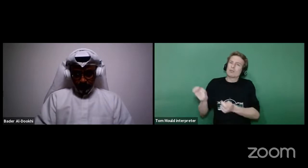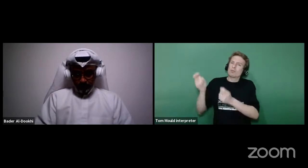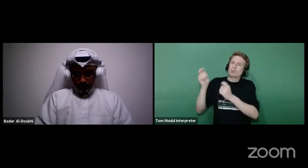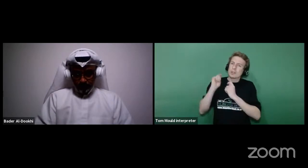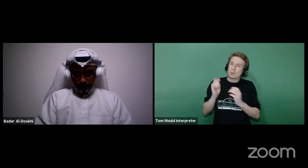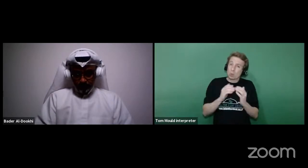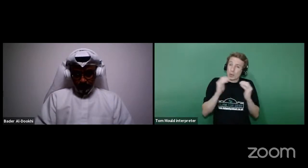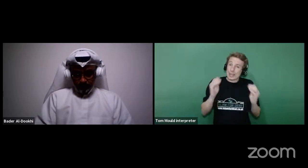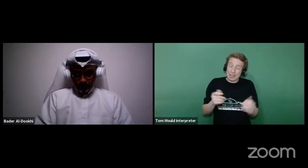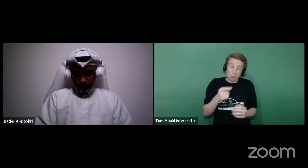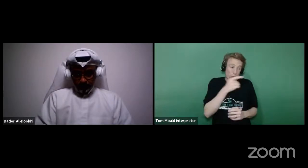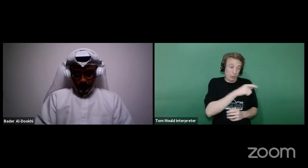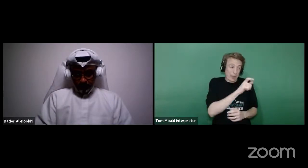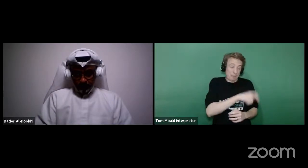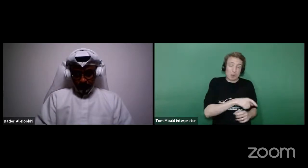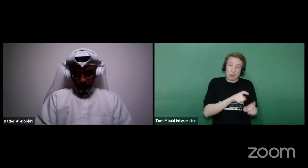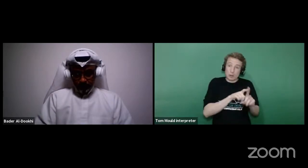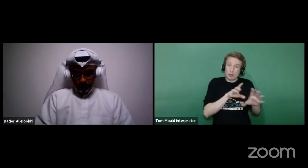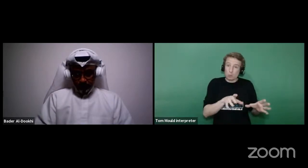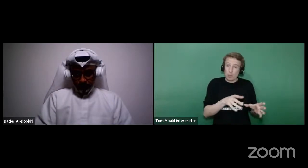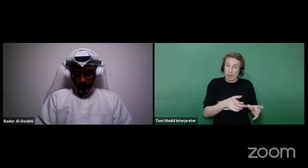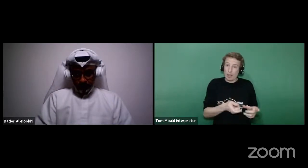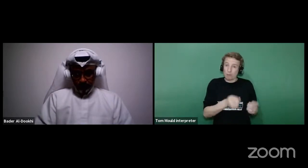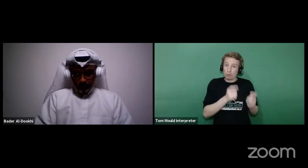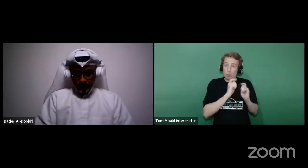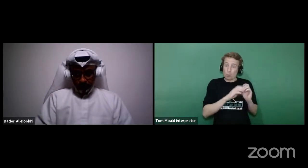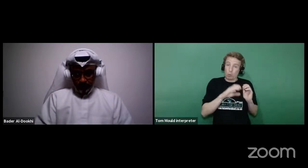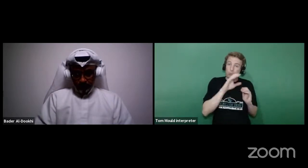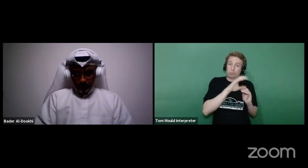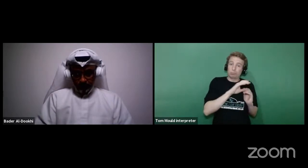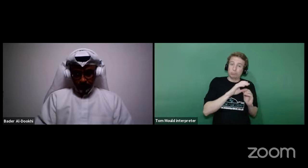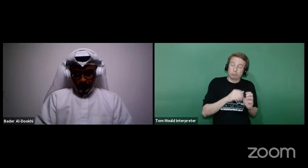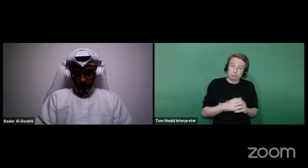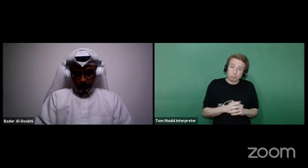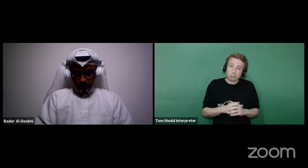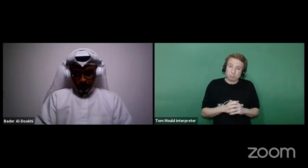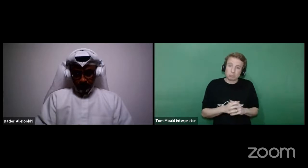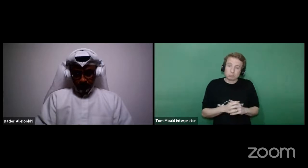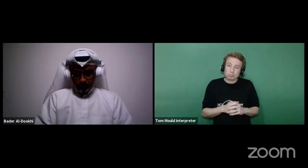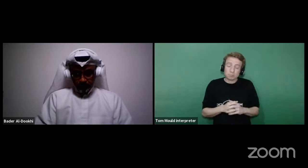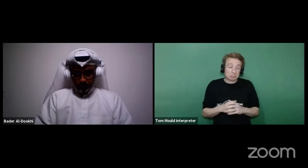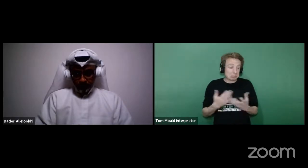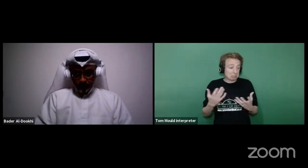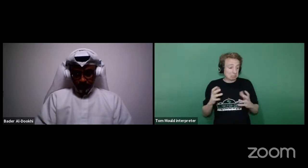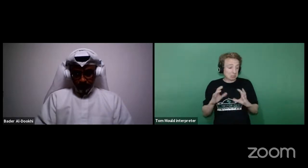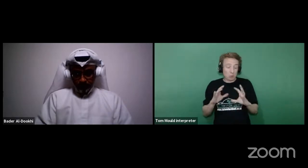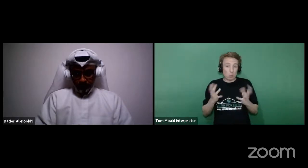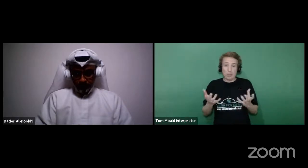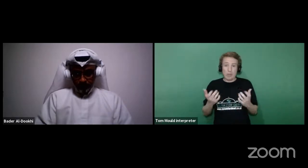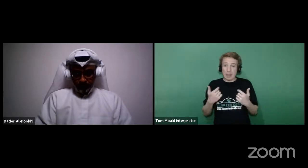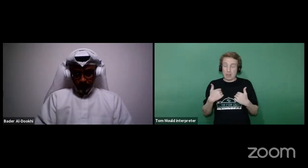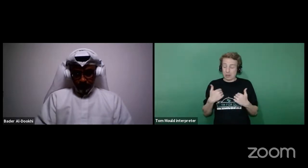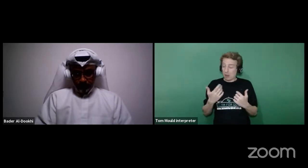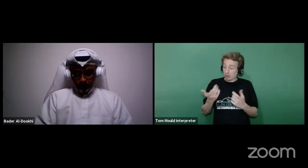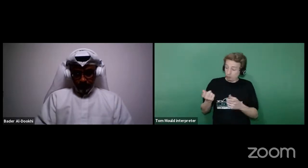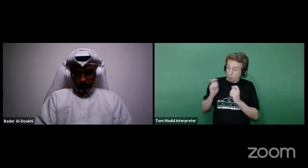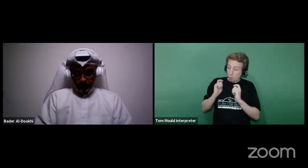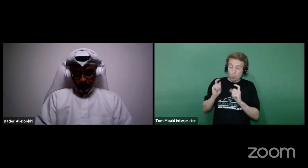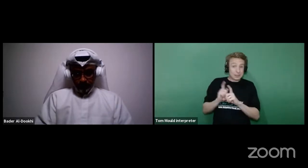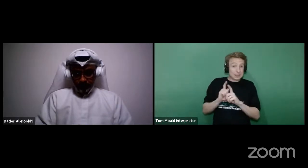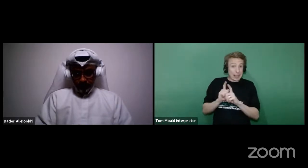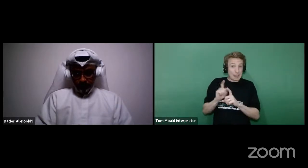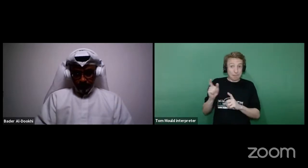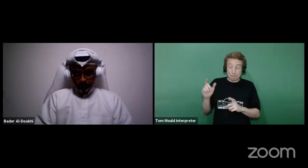person, i.e. they will have the reward of the fast of that person without their reward being diminished in any